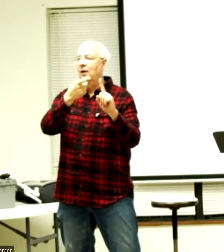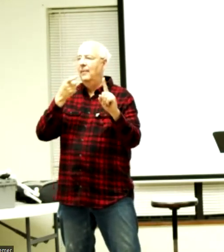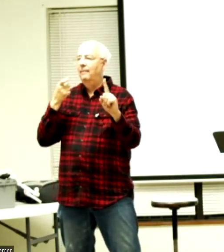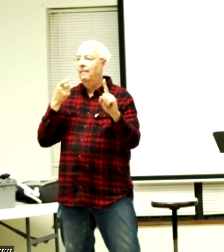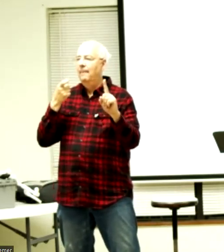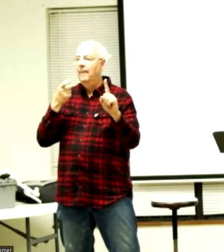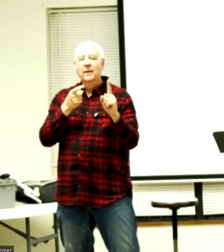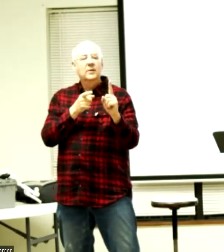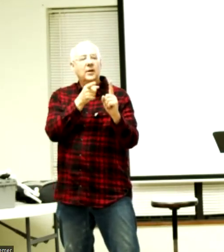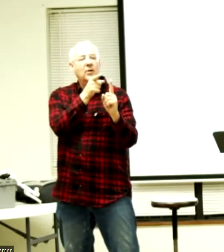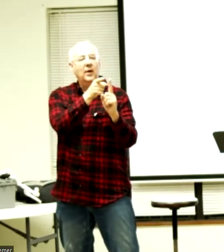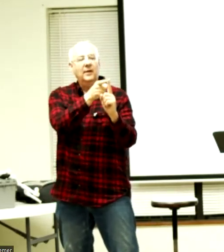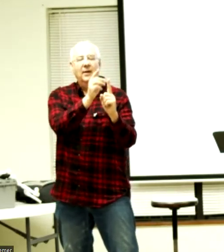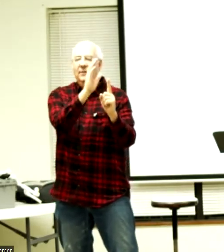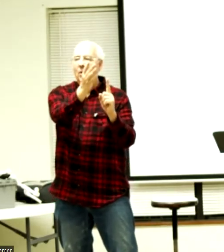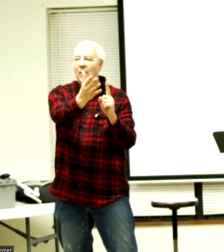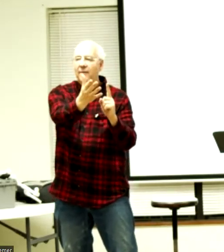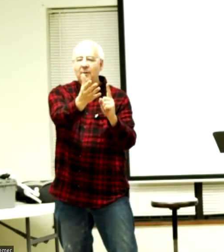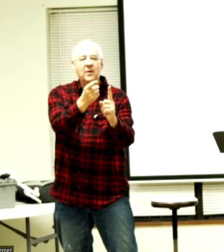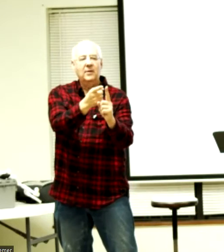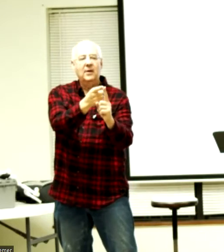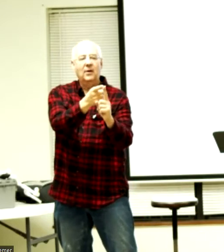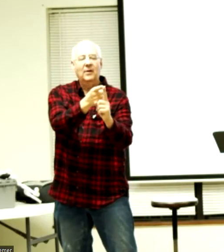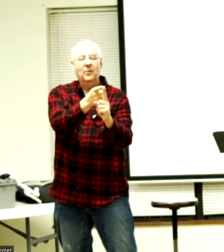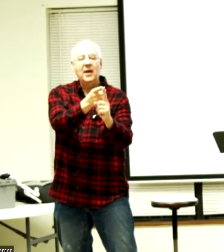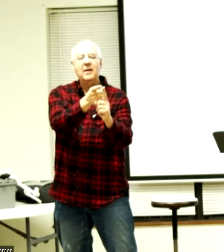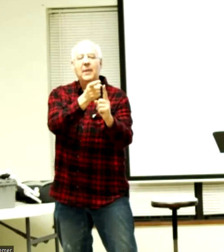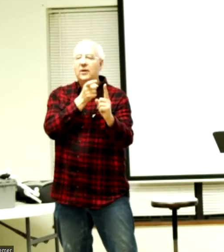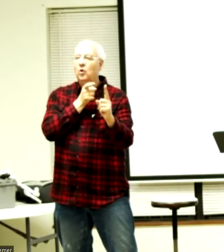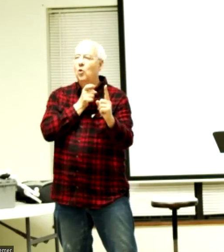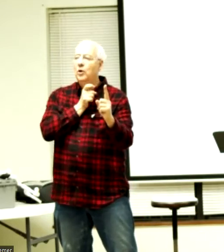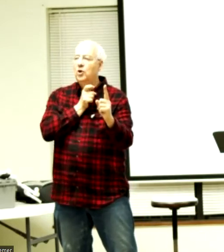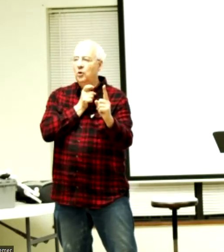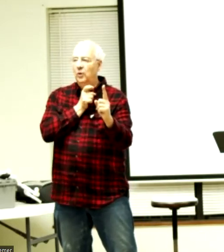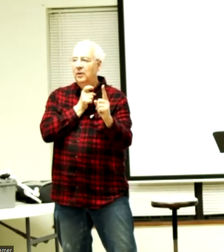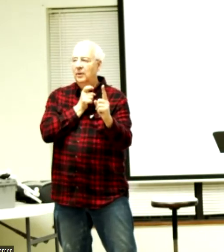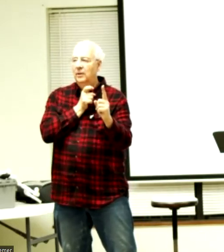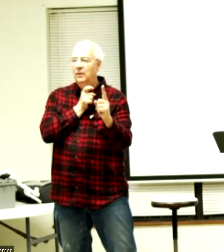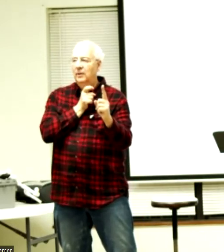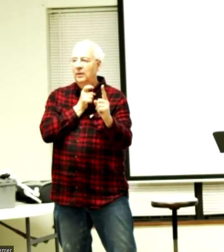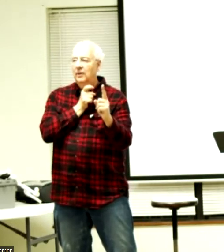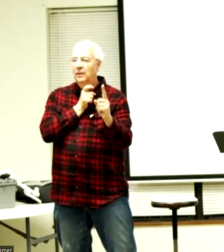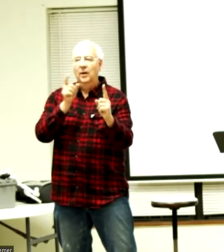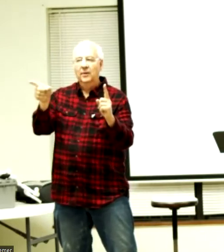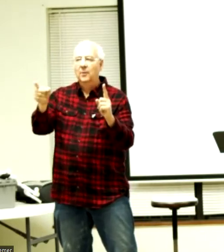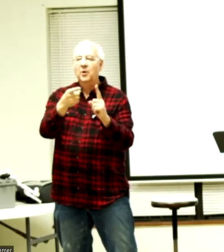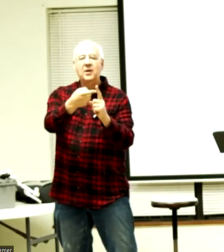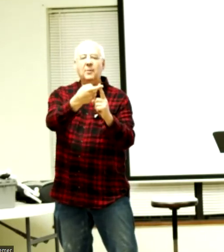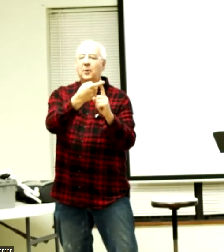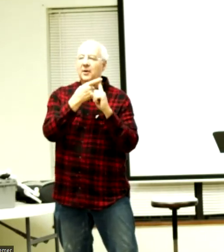from. So you're going away from you, you're way back towards you. No, you're pulling your